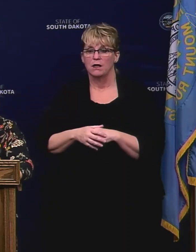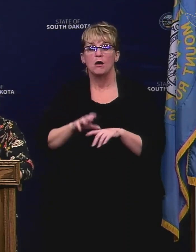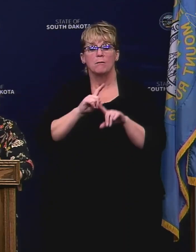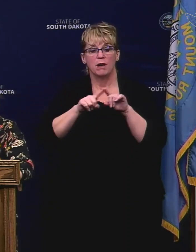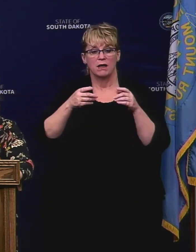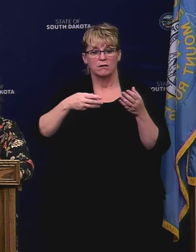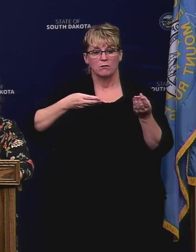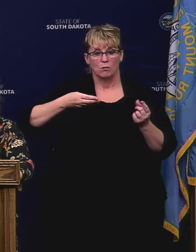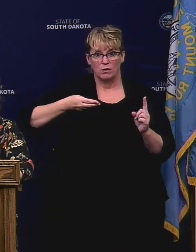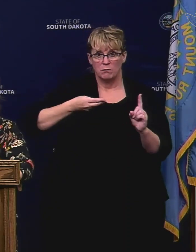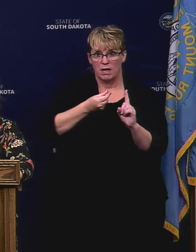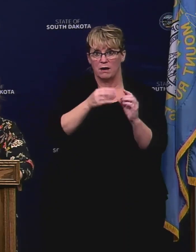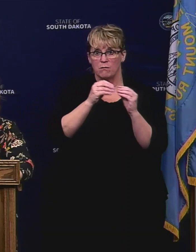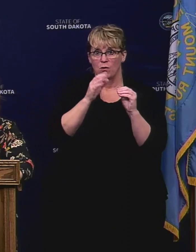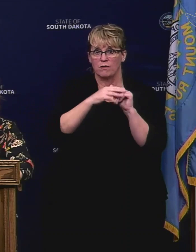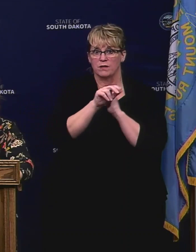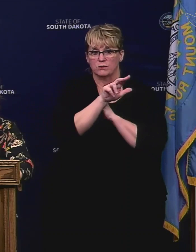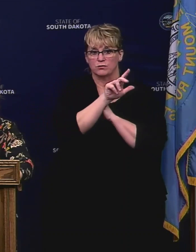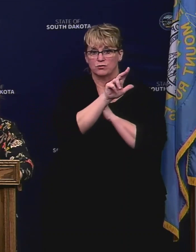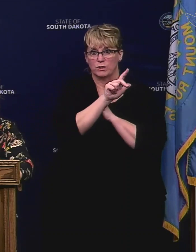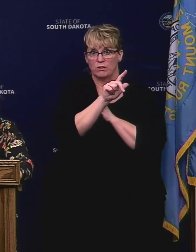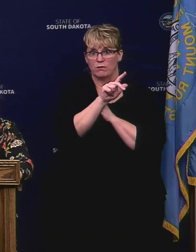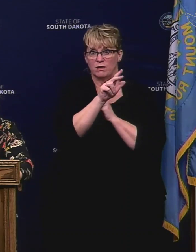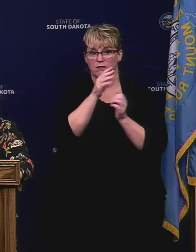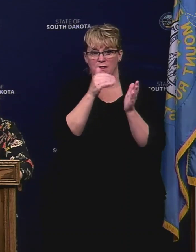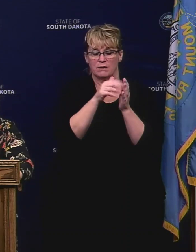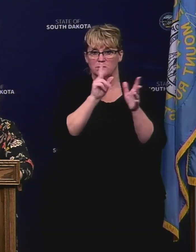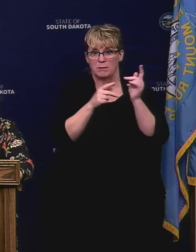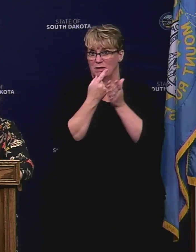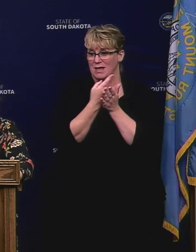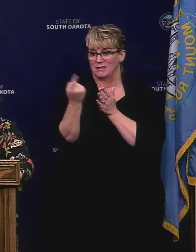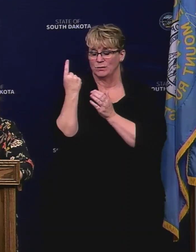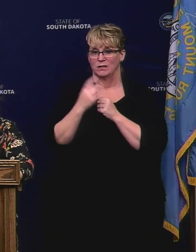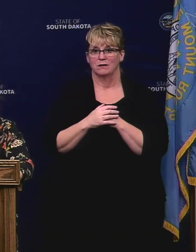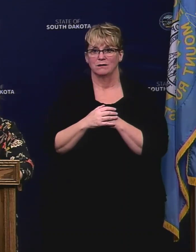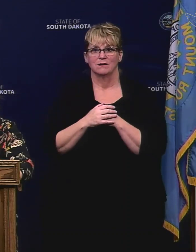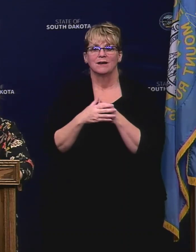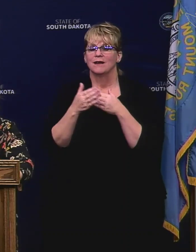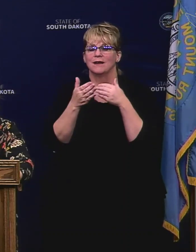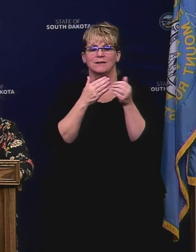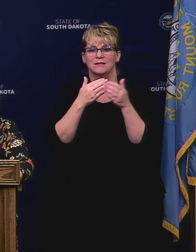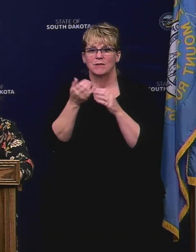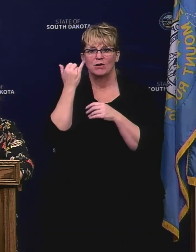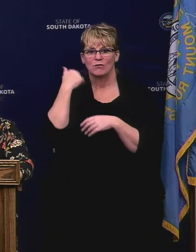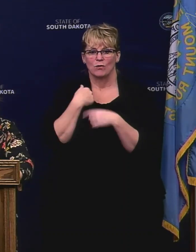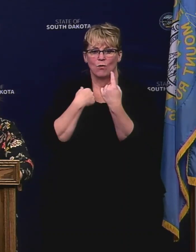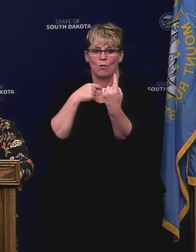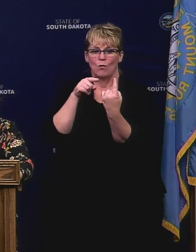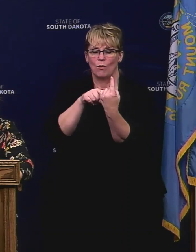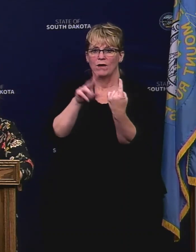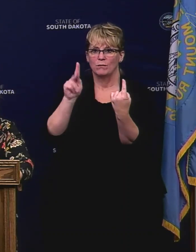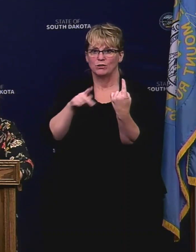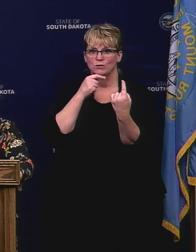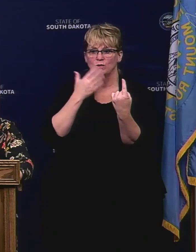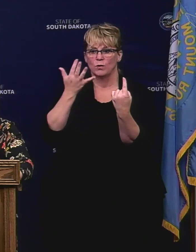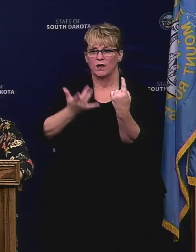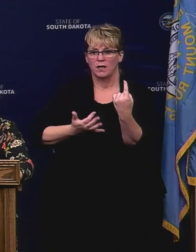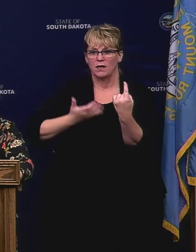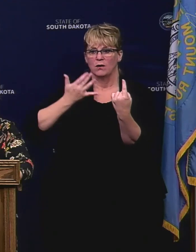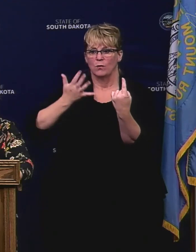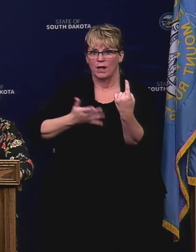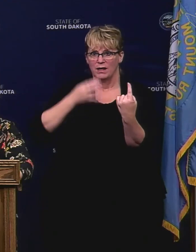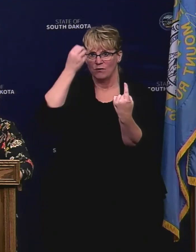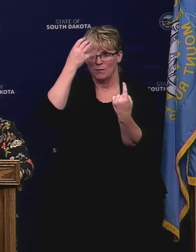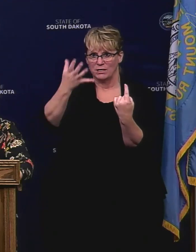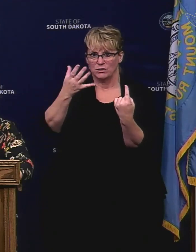have paid claims to over 23,000 people last week, that doesn't matter if you're that one person who is waiting for information on